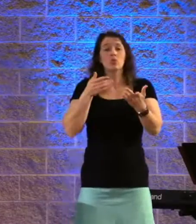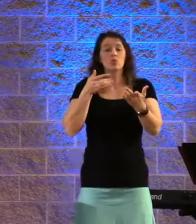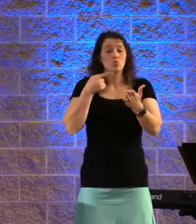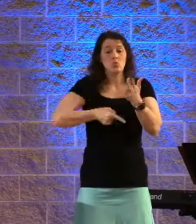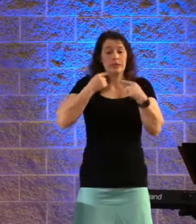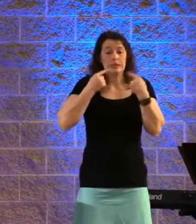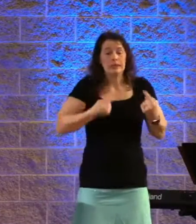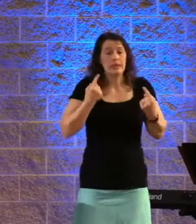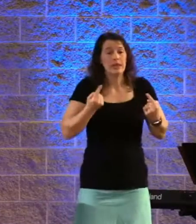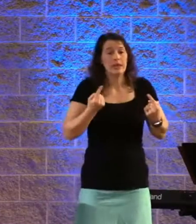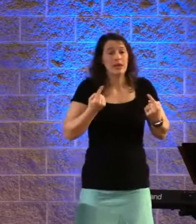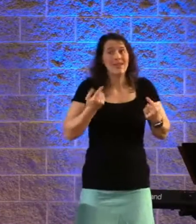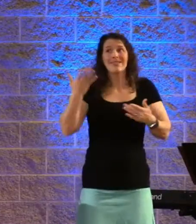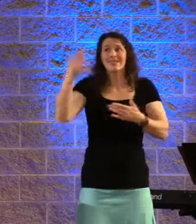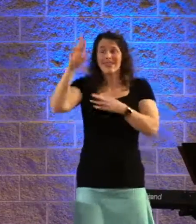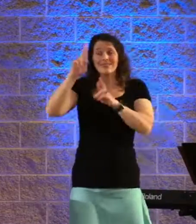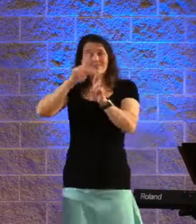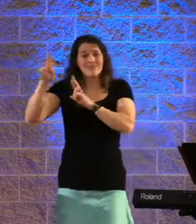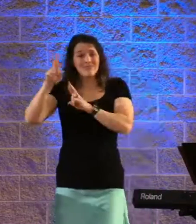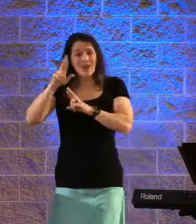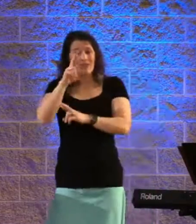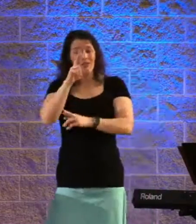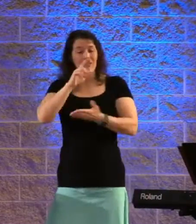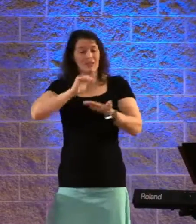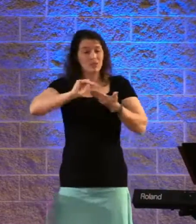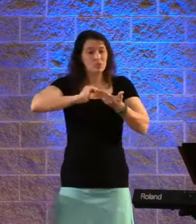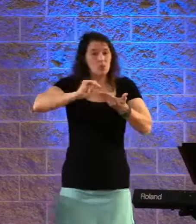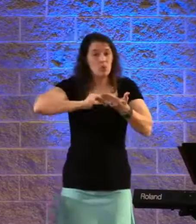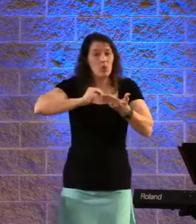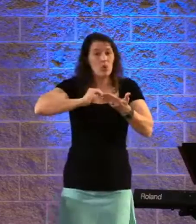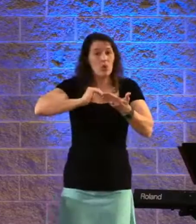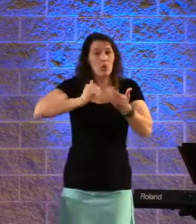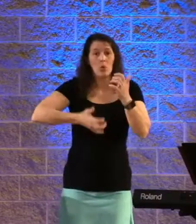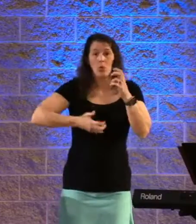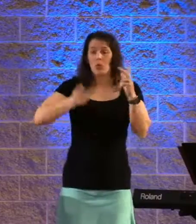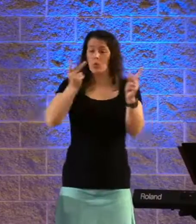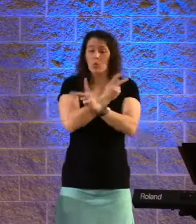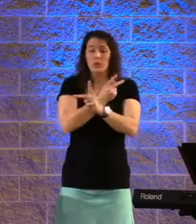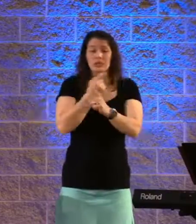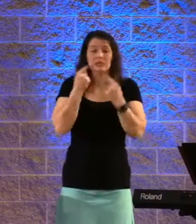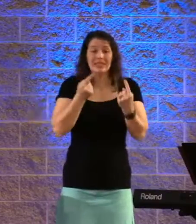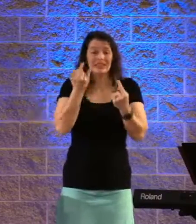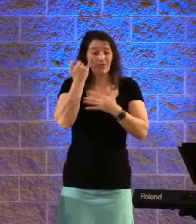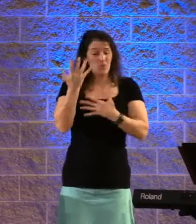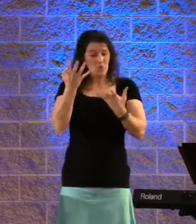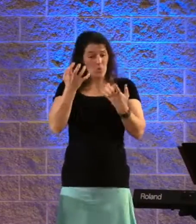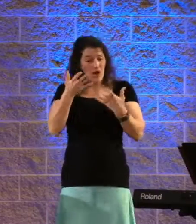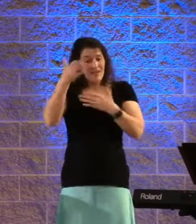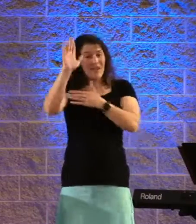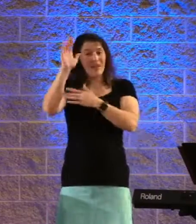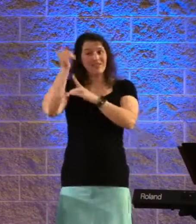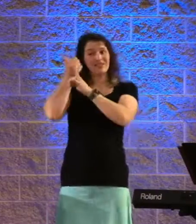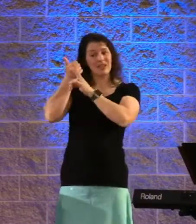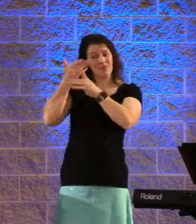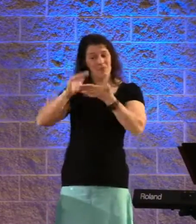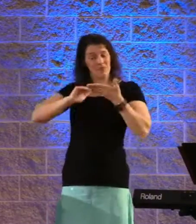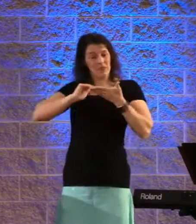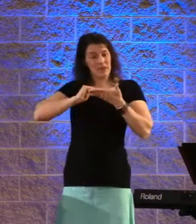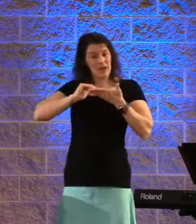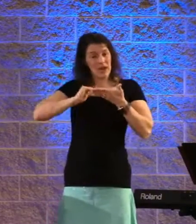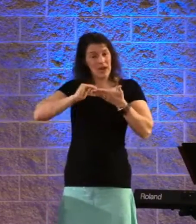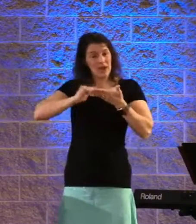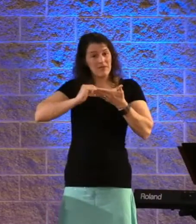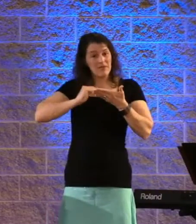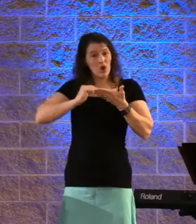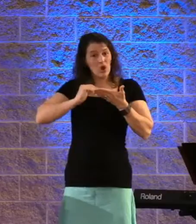is ready to pardon us for even the worst of sins. But if we want God to forgive us, what does He want from us